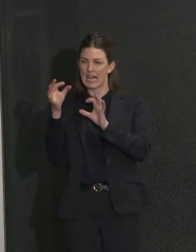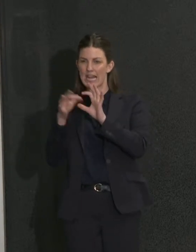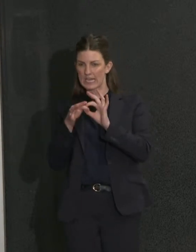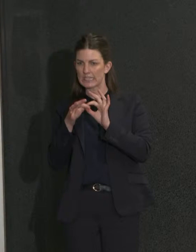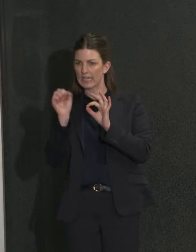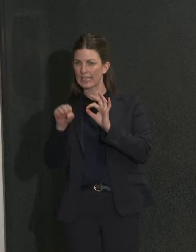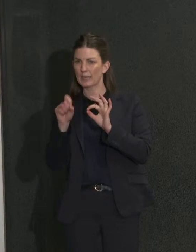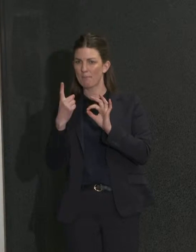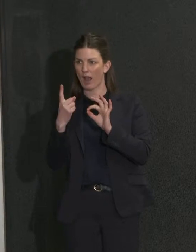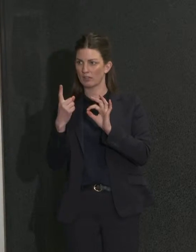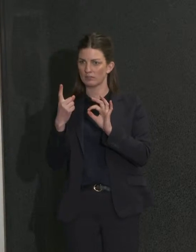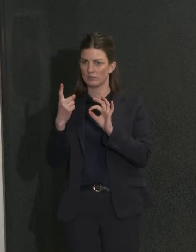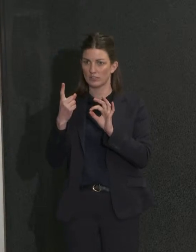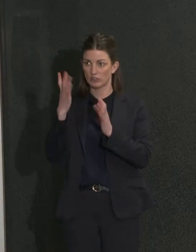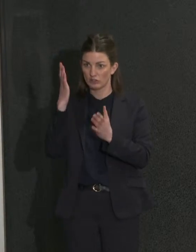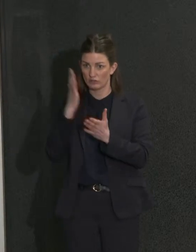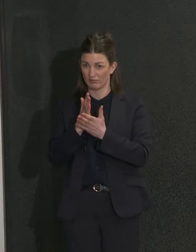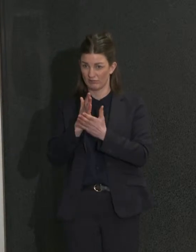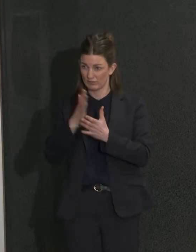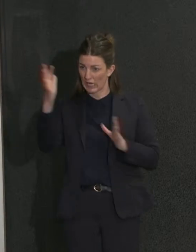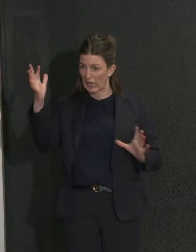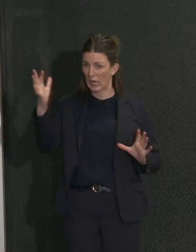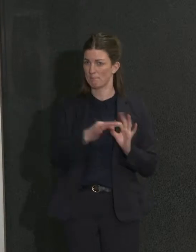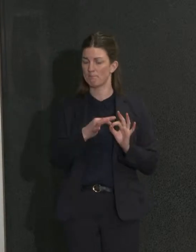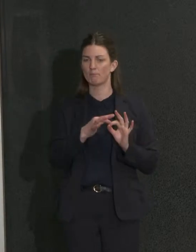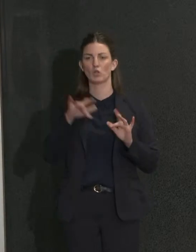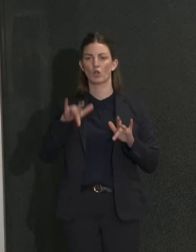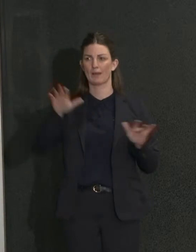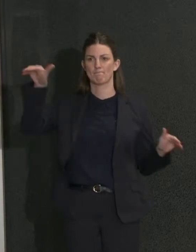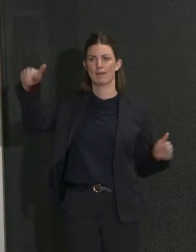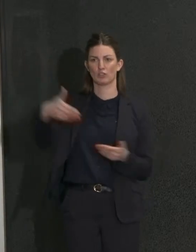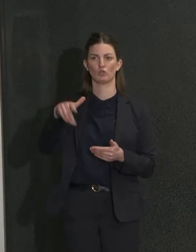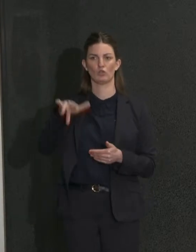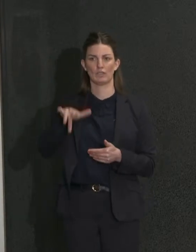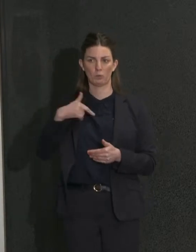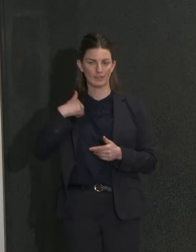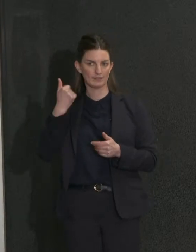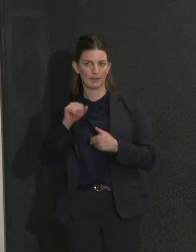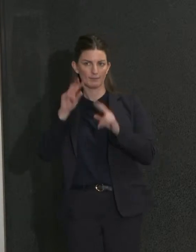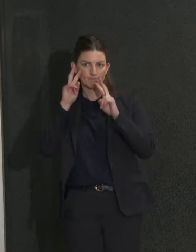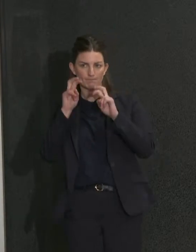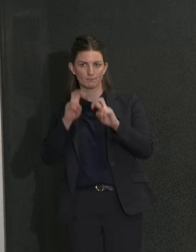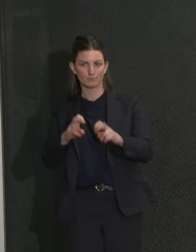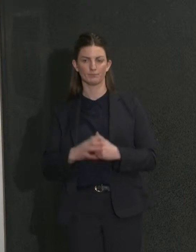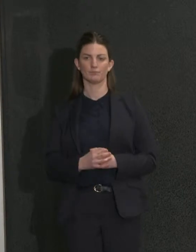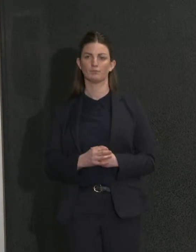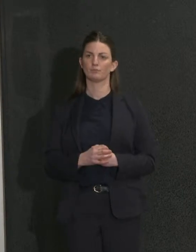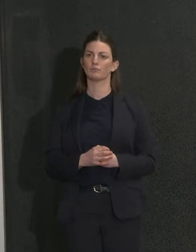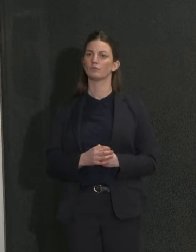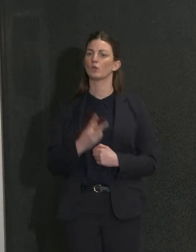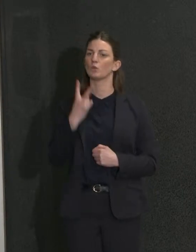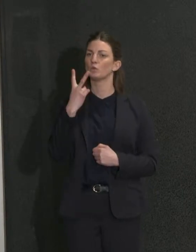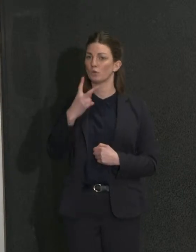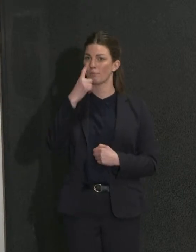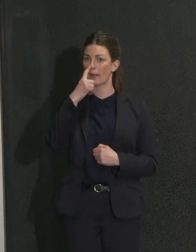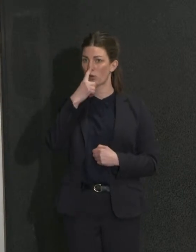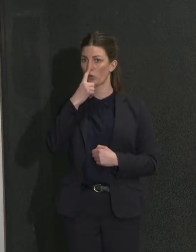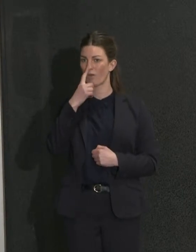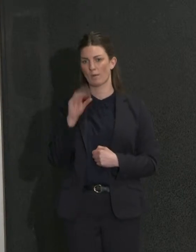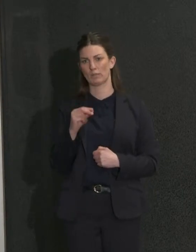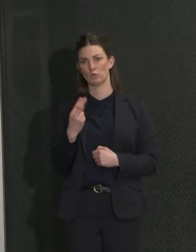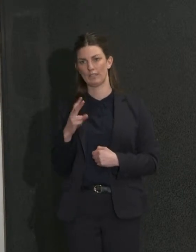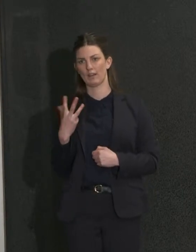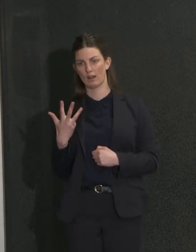genomics work is being done. We do not yet have an absolute match. Two of the positive cases that we've identified today